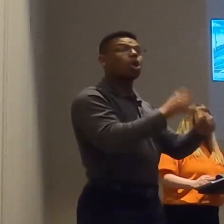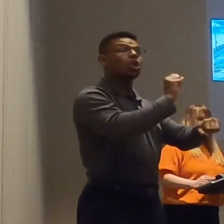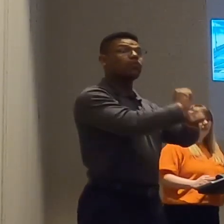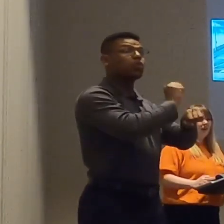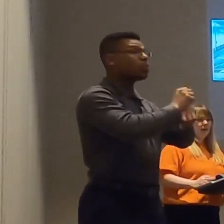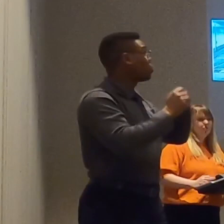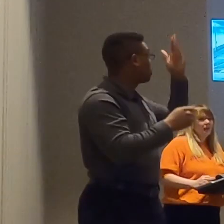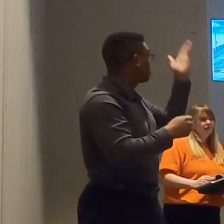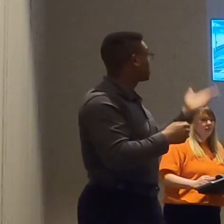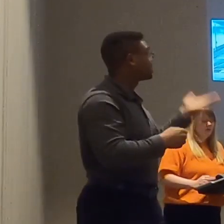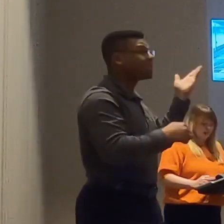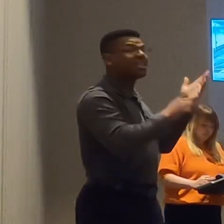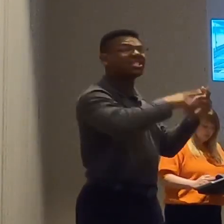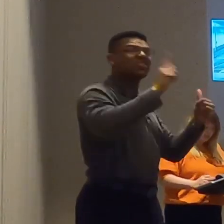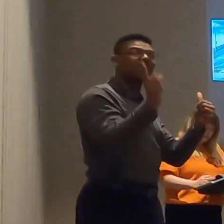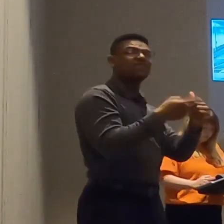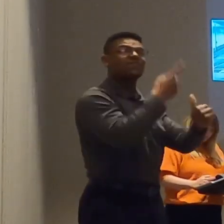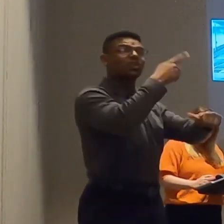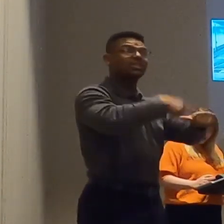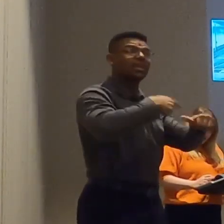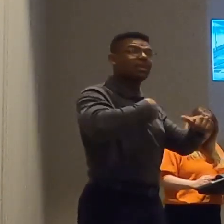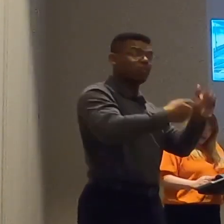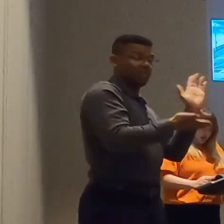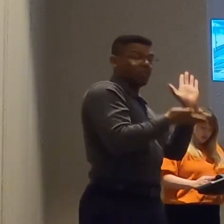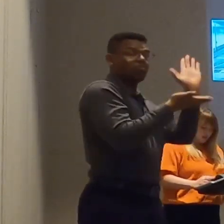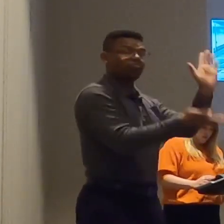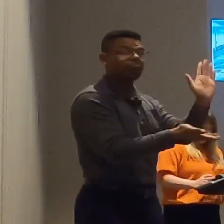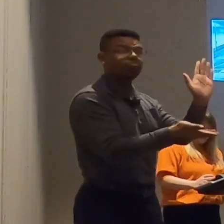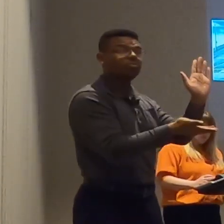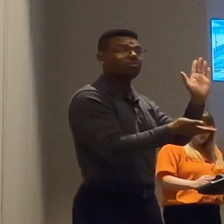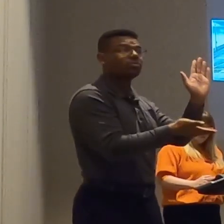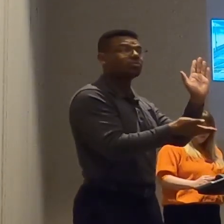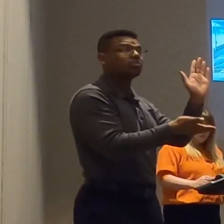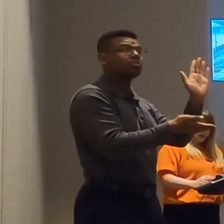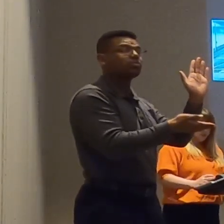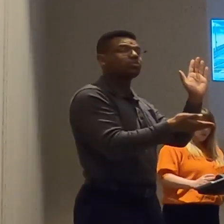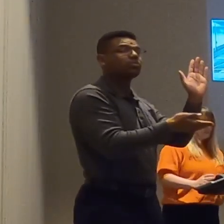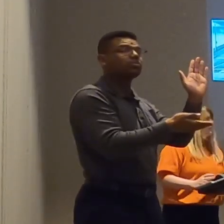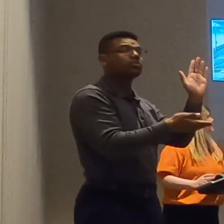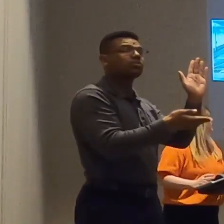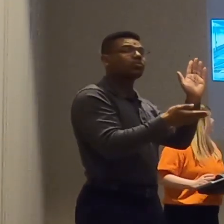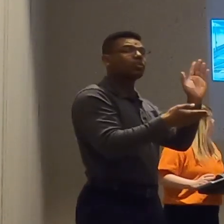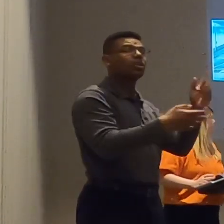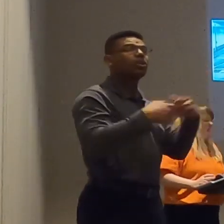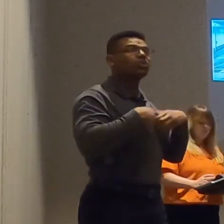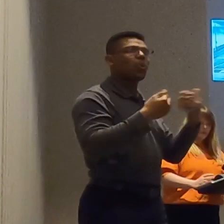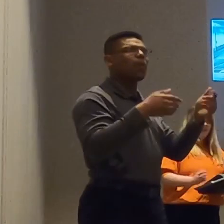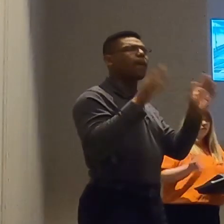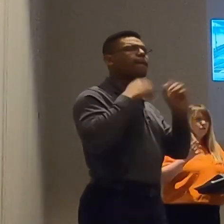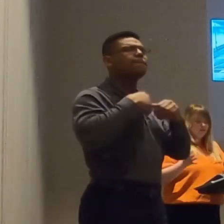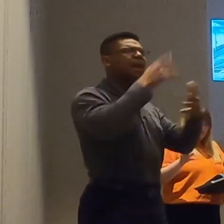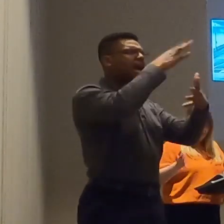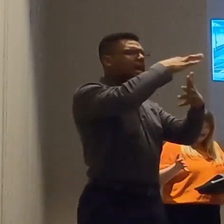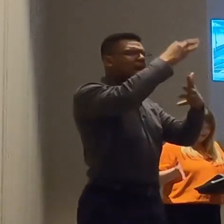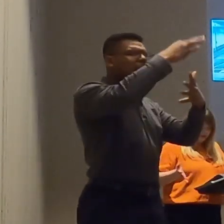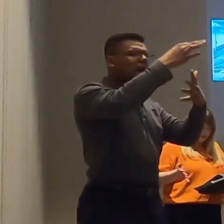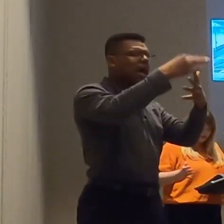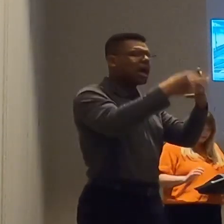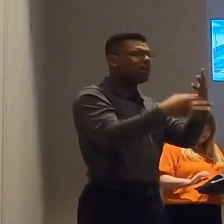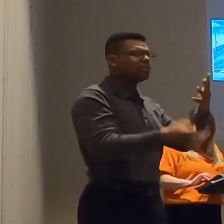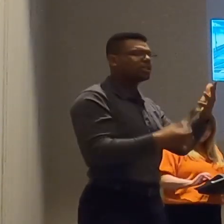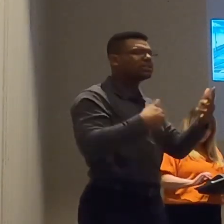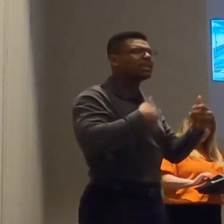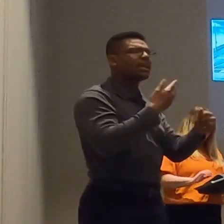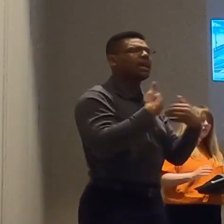is the first time that they have been on view in the museum. So I narrowed down my choices significantly with these sort of